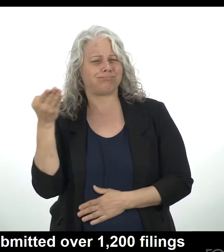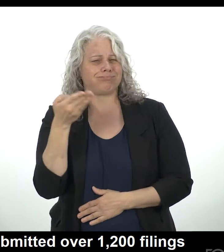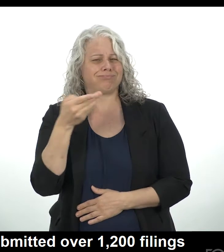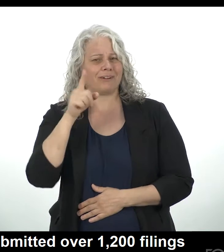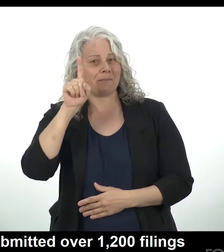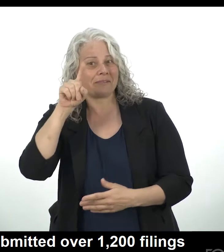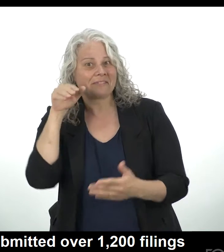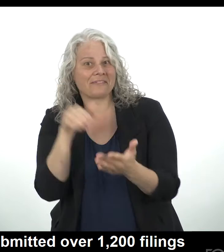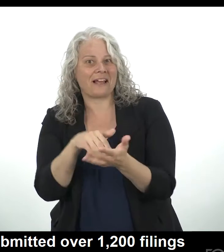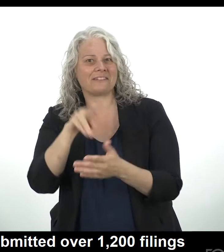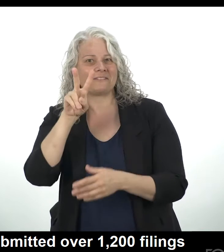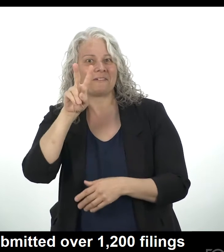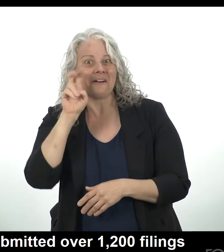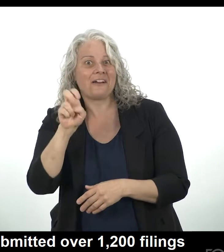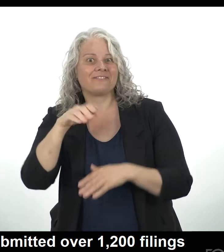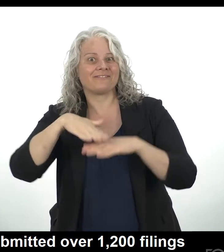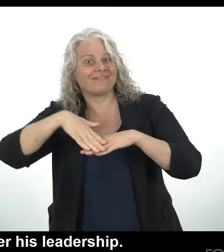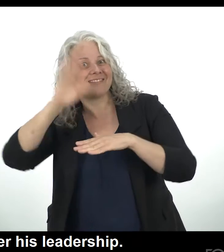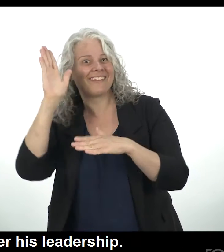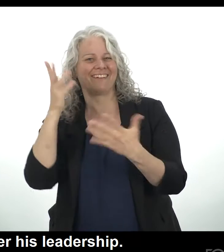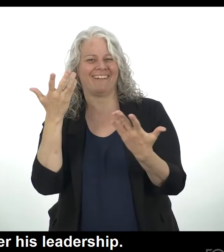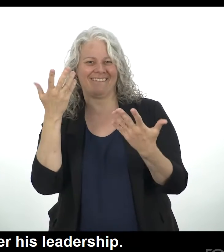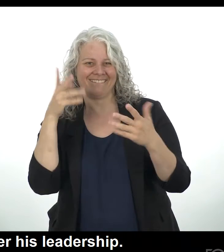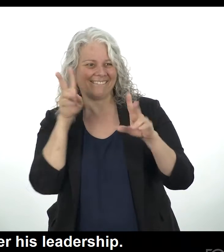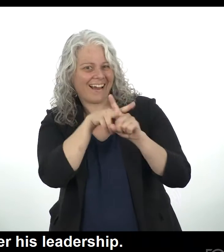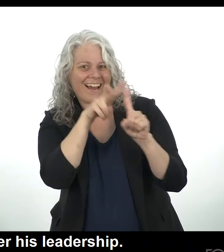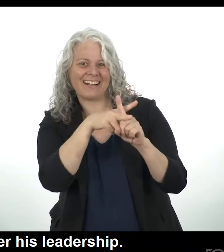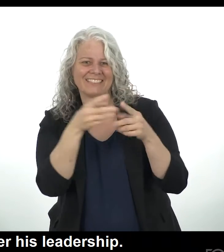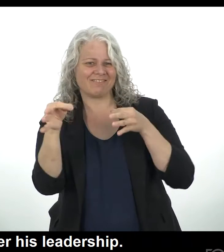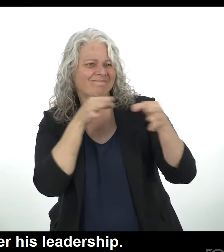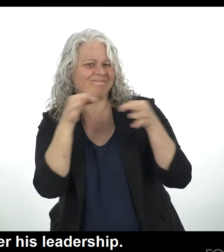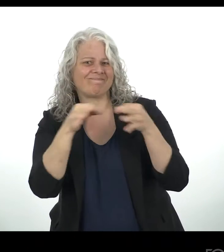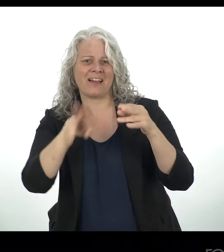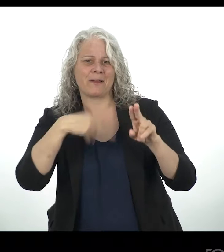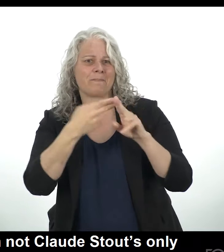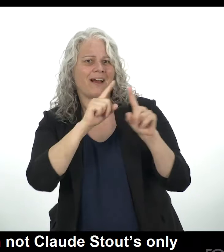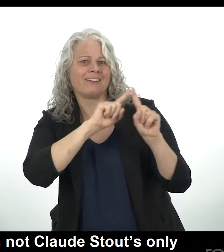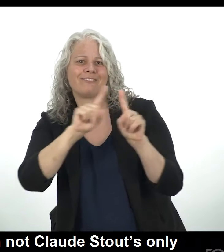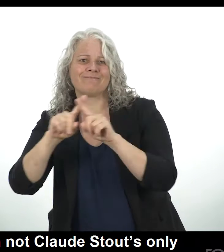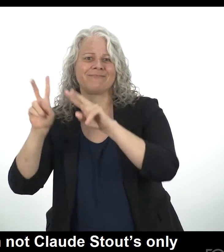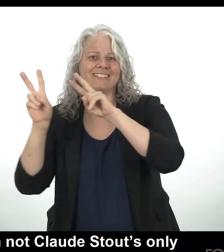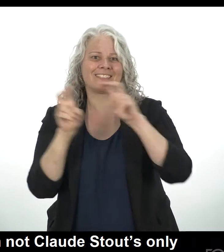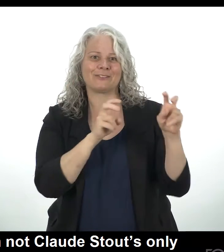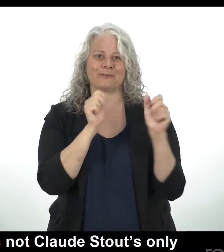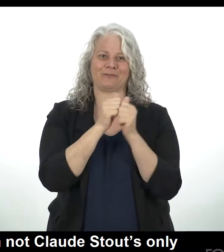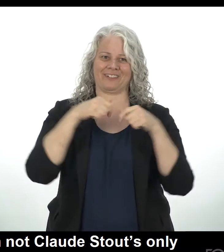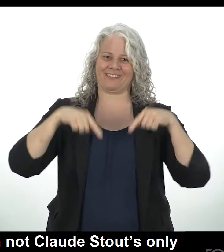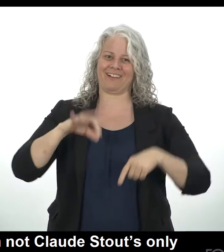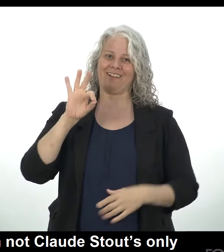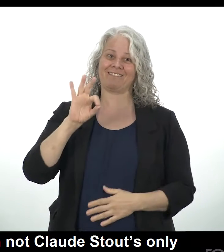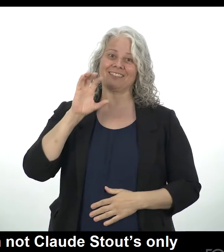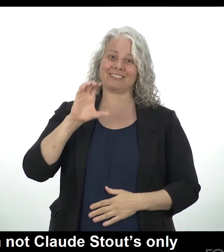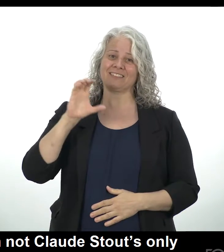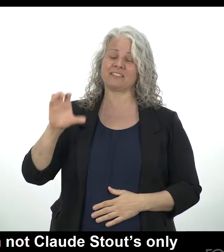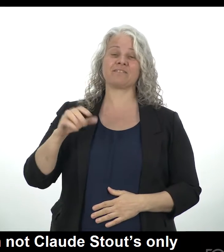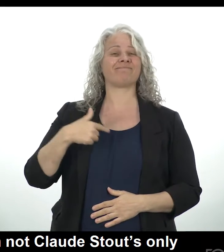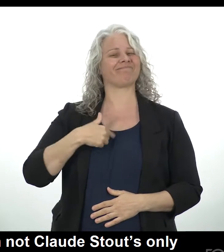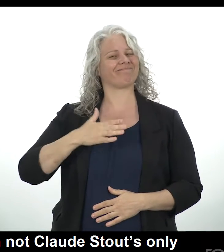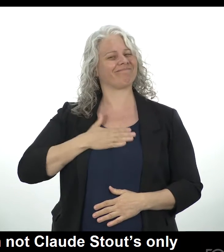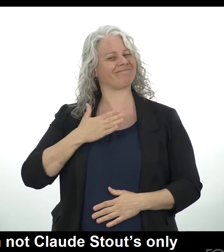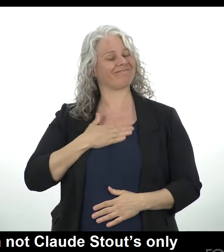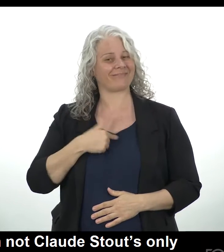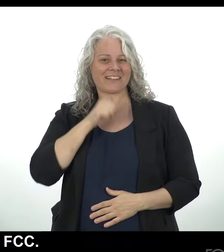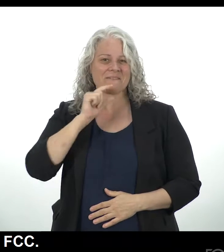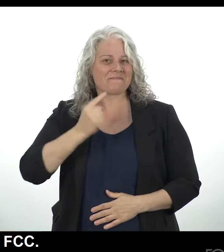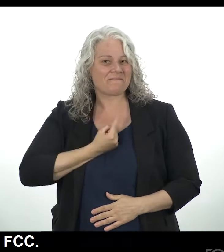famously submitted over 1,200 filings with the Commission under his leadership. But I'm pleased to report that I am not Claude